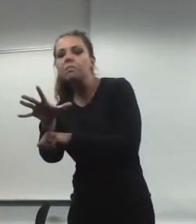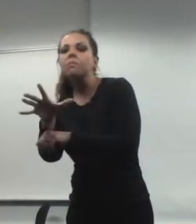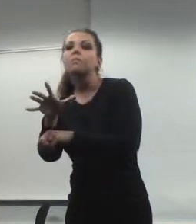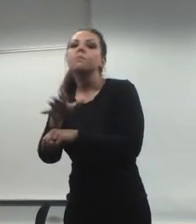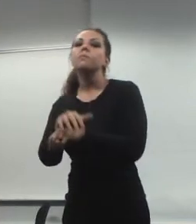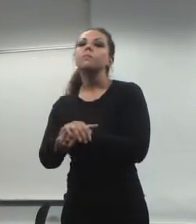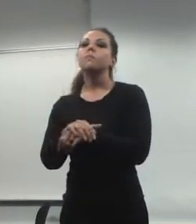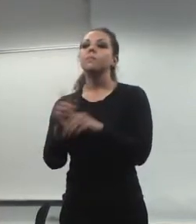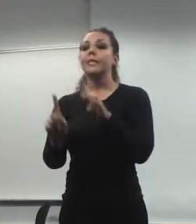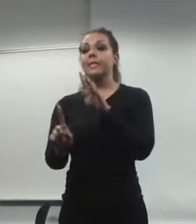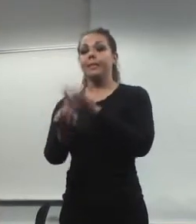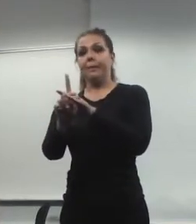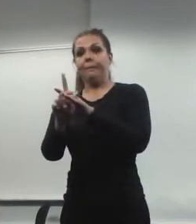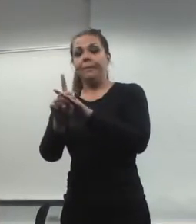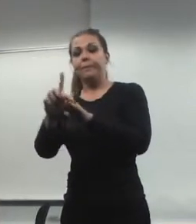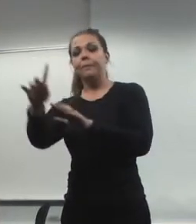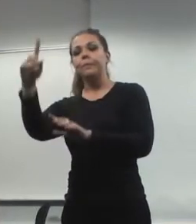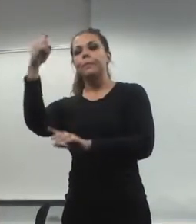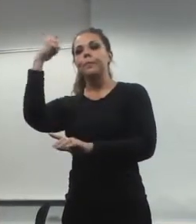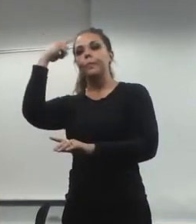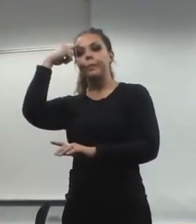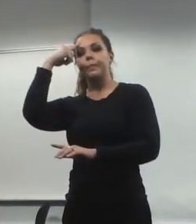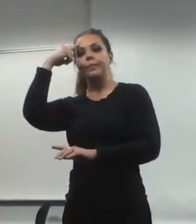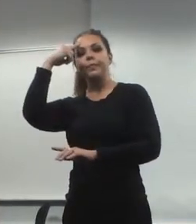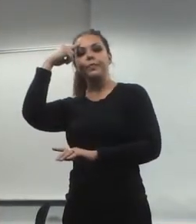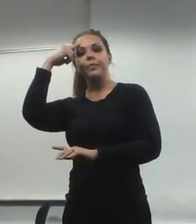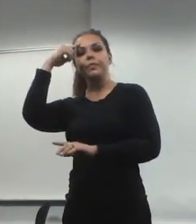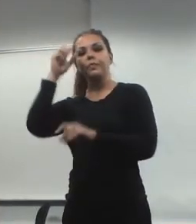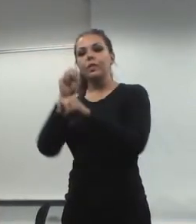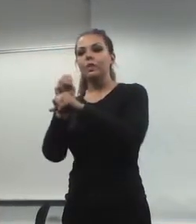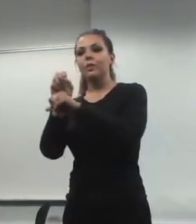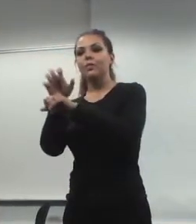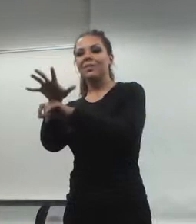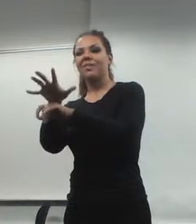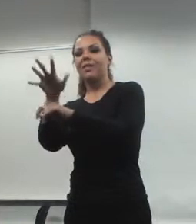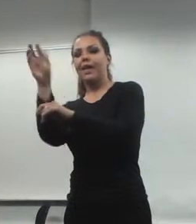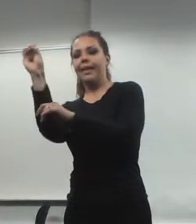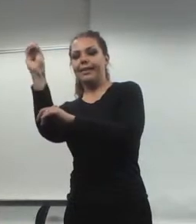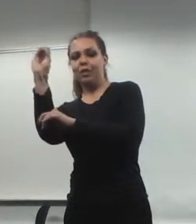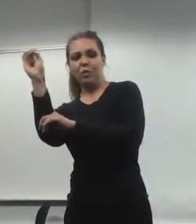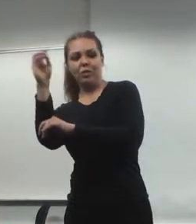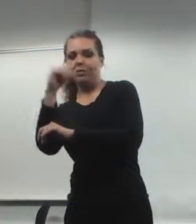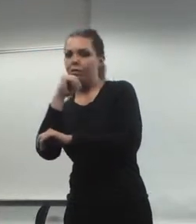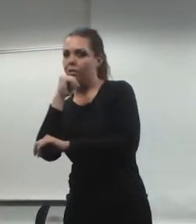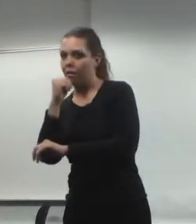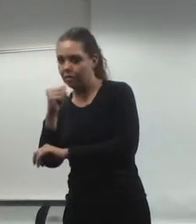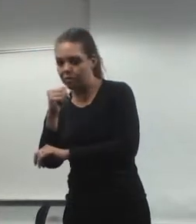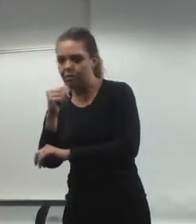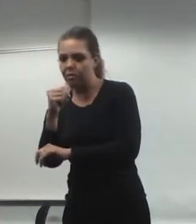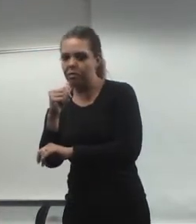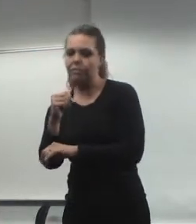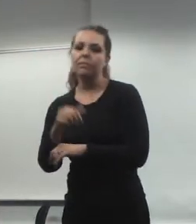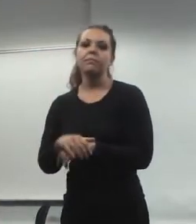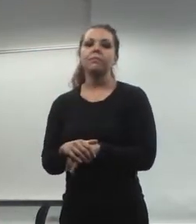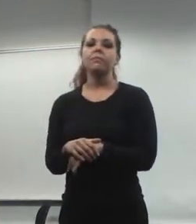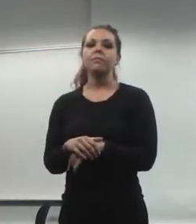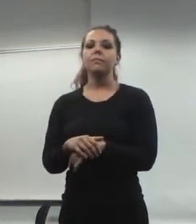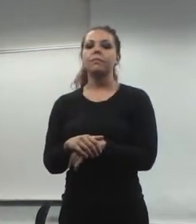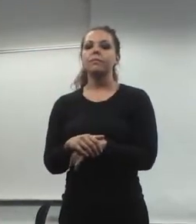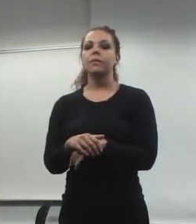is that the brain doesn't release the oxytocin chemical as it should. In Isabel's case, she